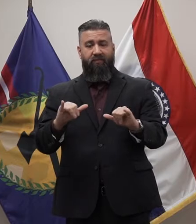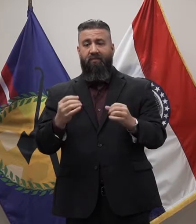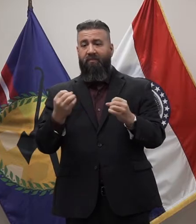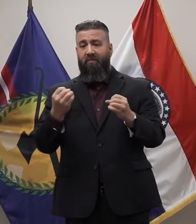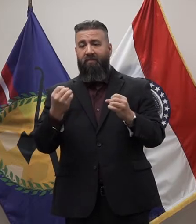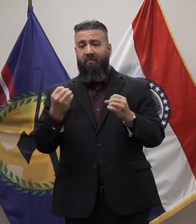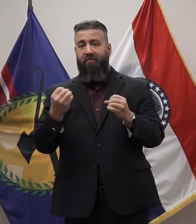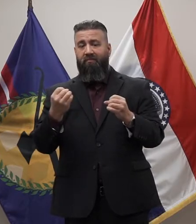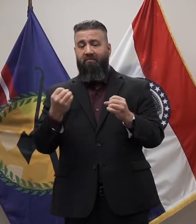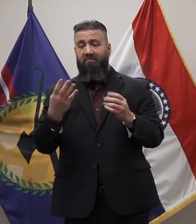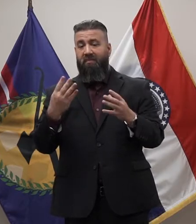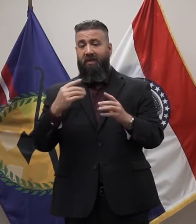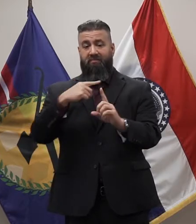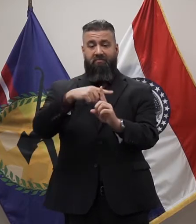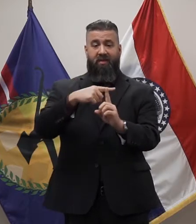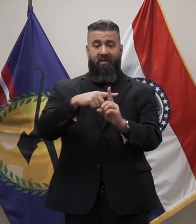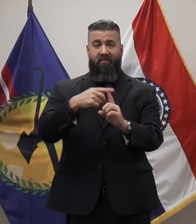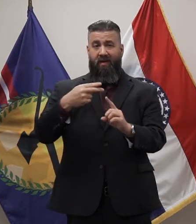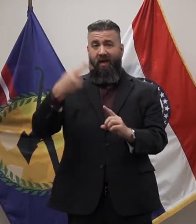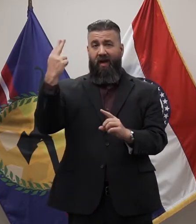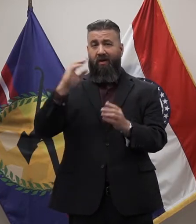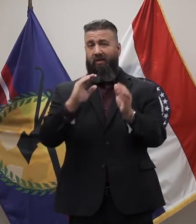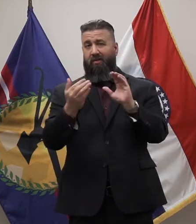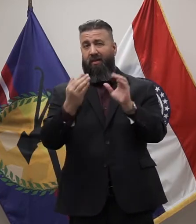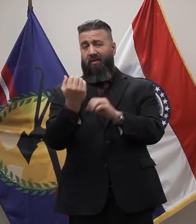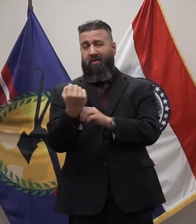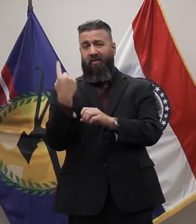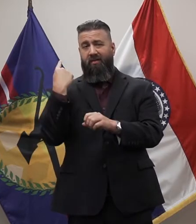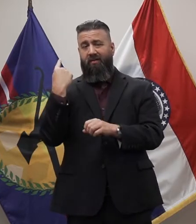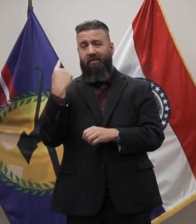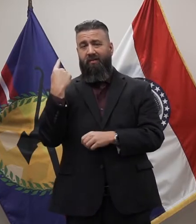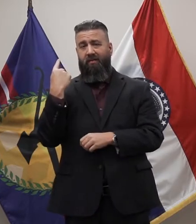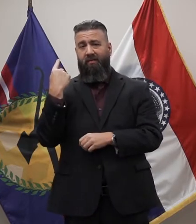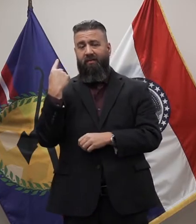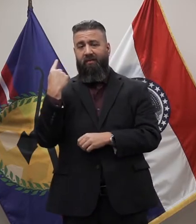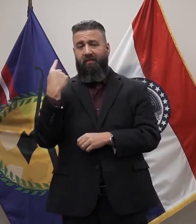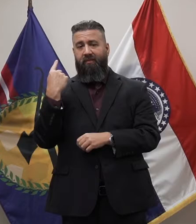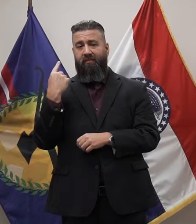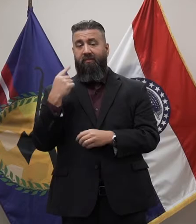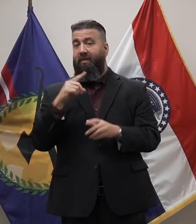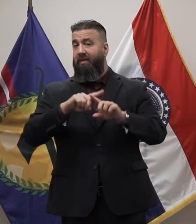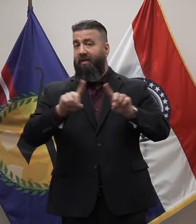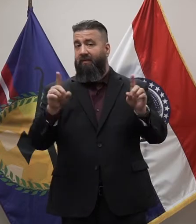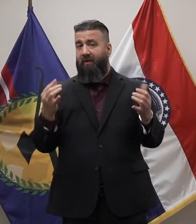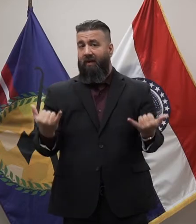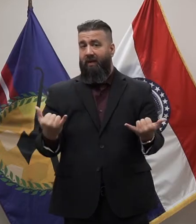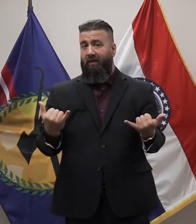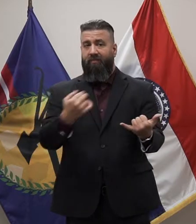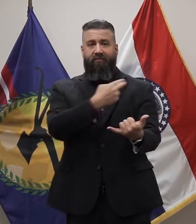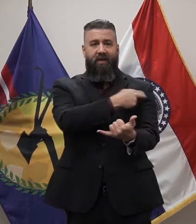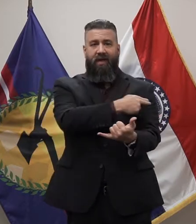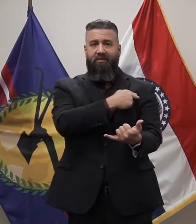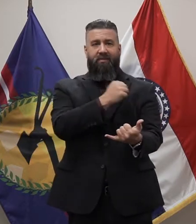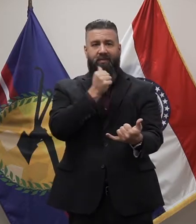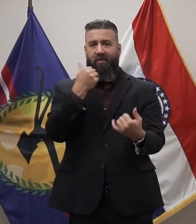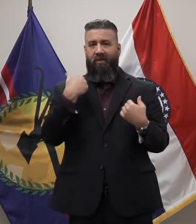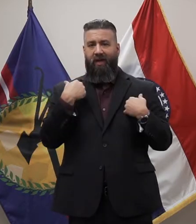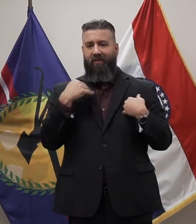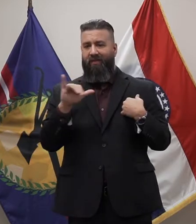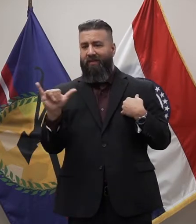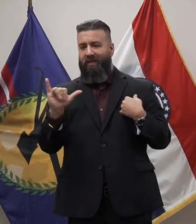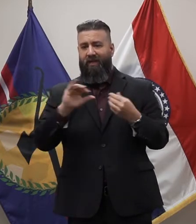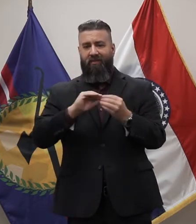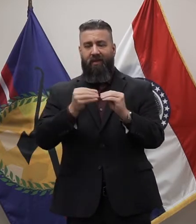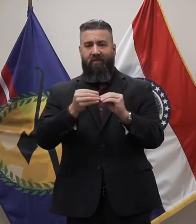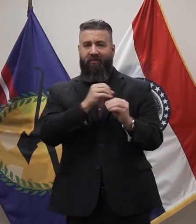cases that are much higher than at the highest point last year. And what's different this time is our hospitals don't have the same number of employees